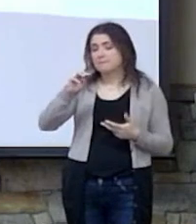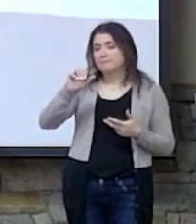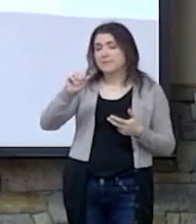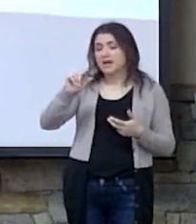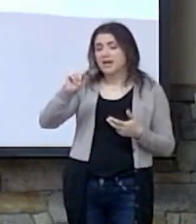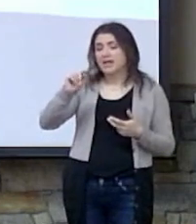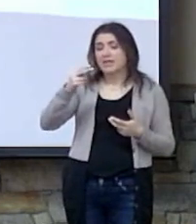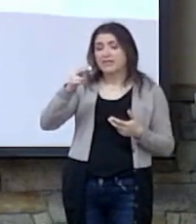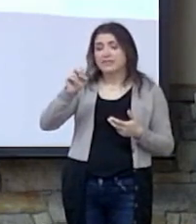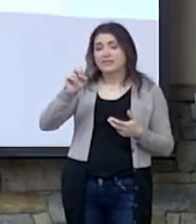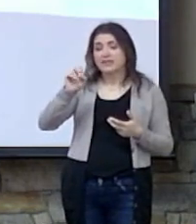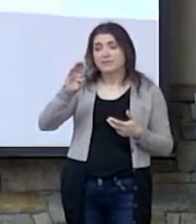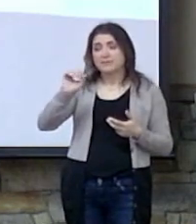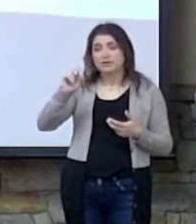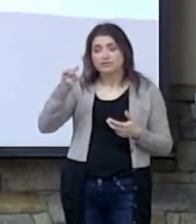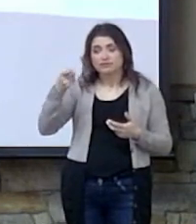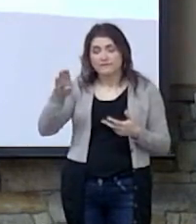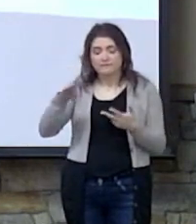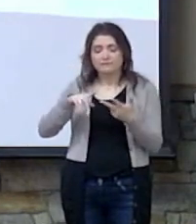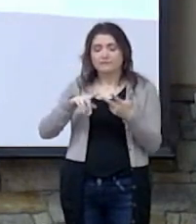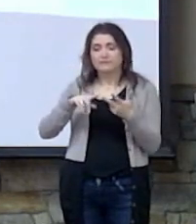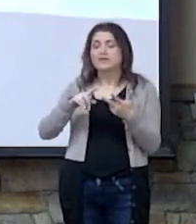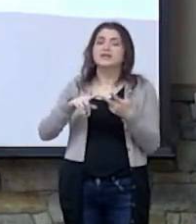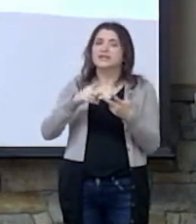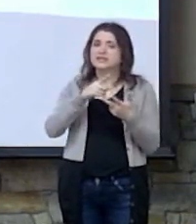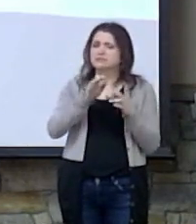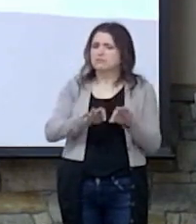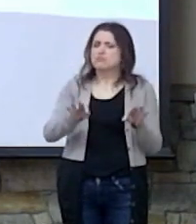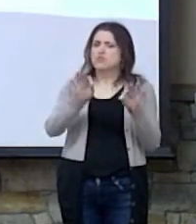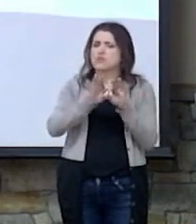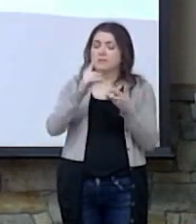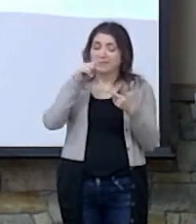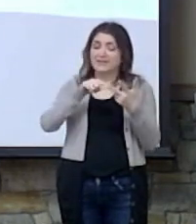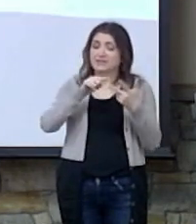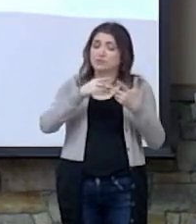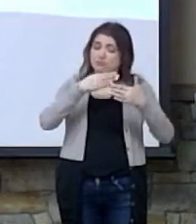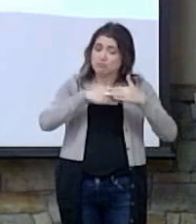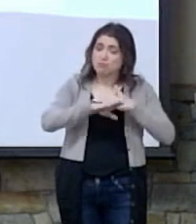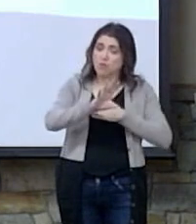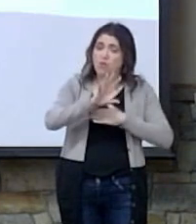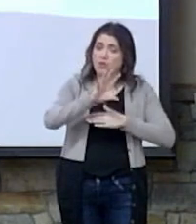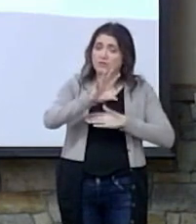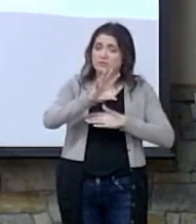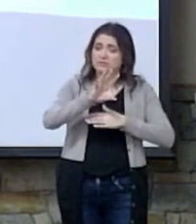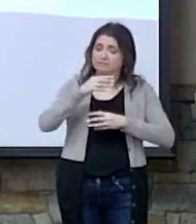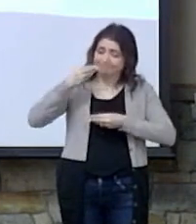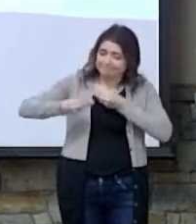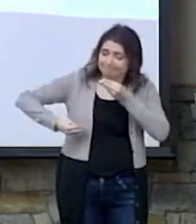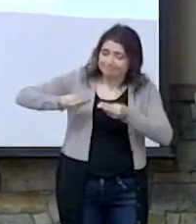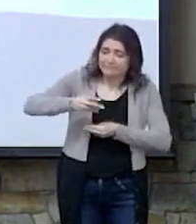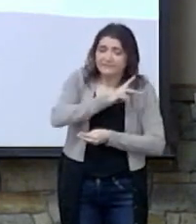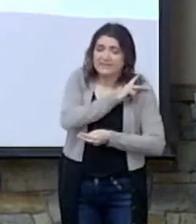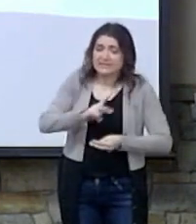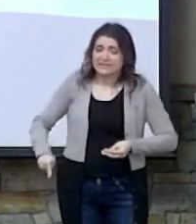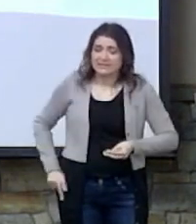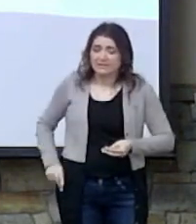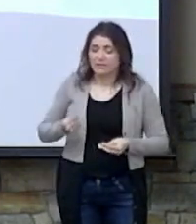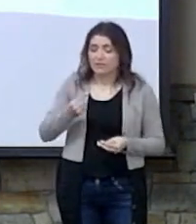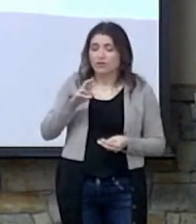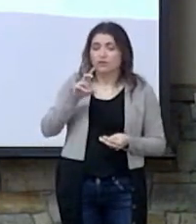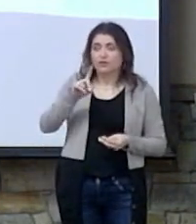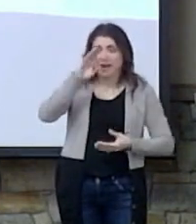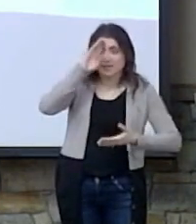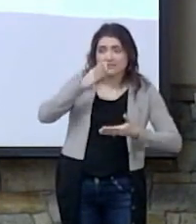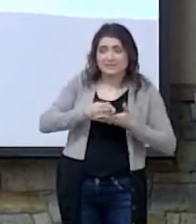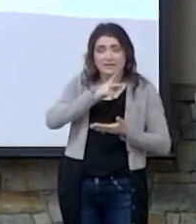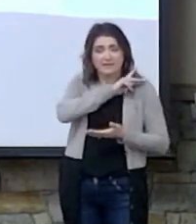important individual in this story. He was born into a king's house, the grandson of the king.